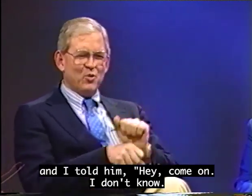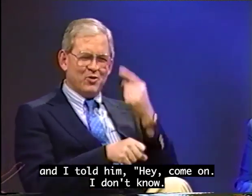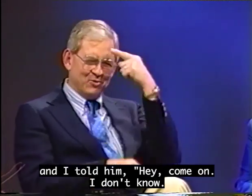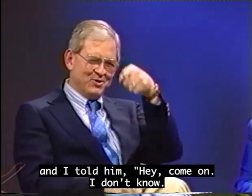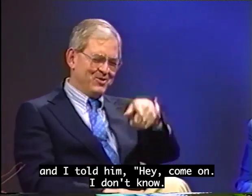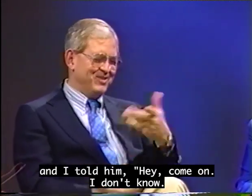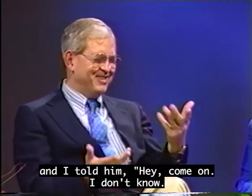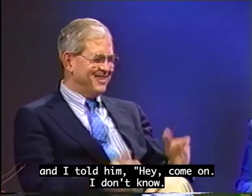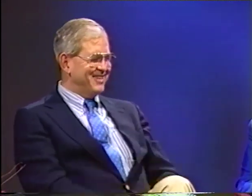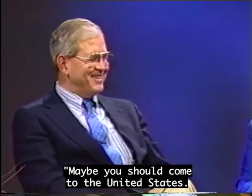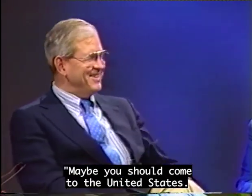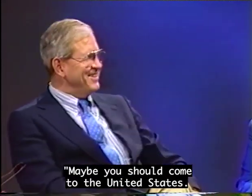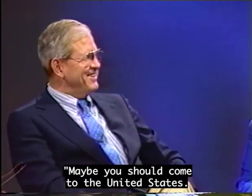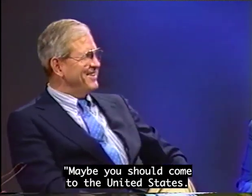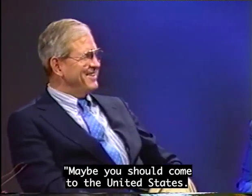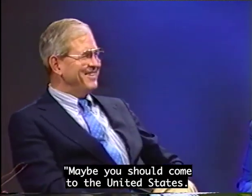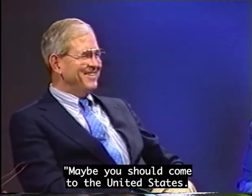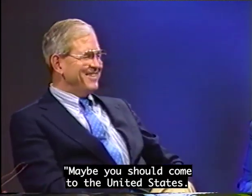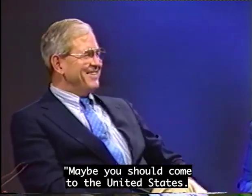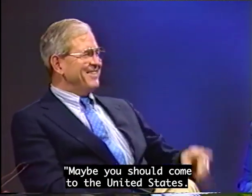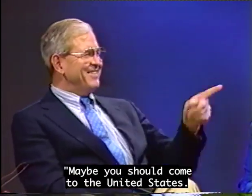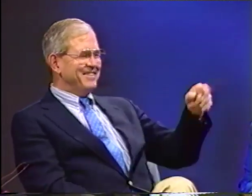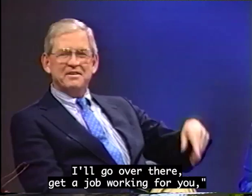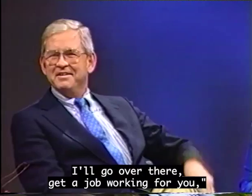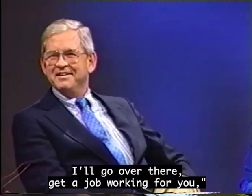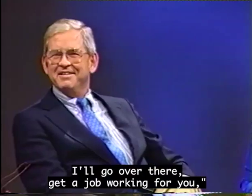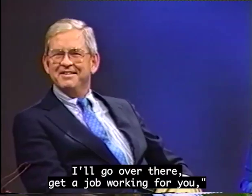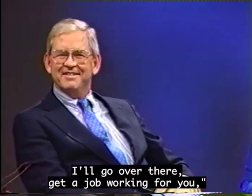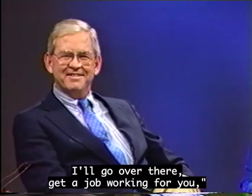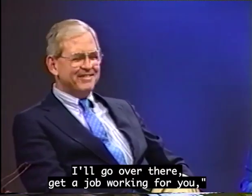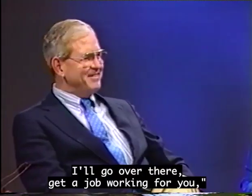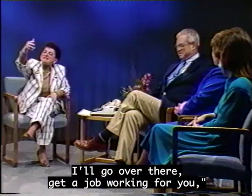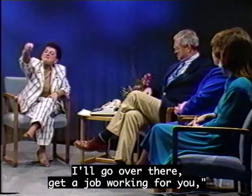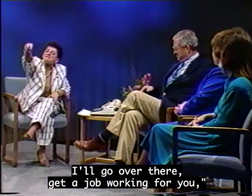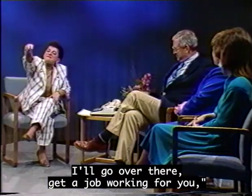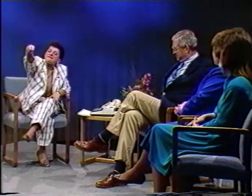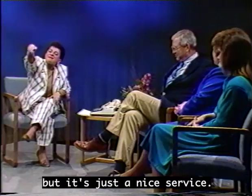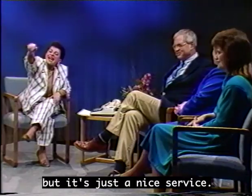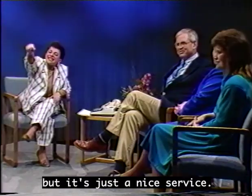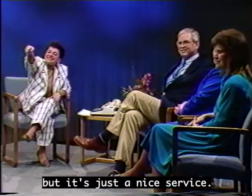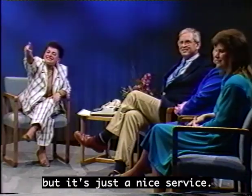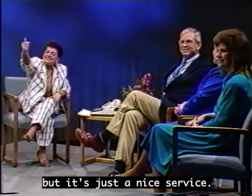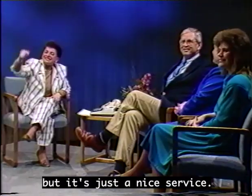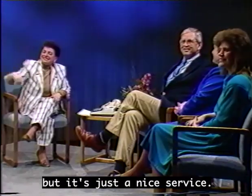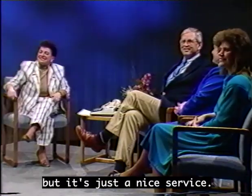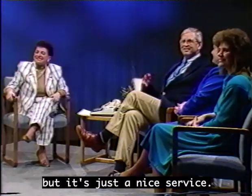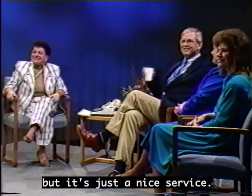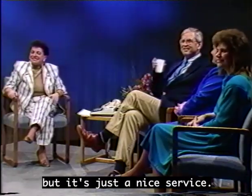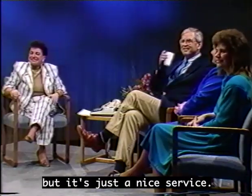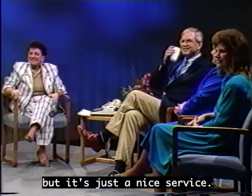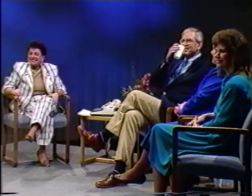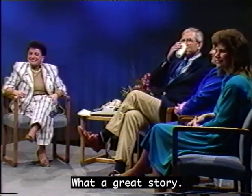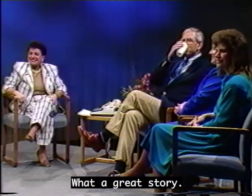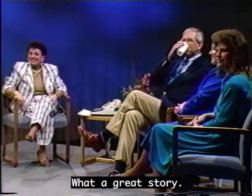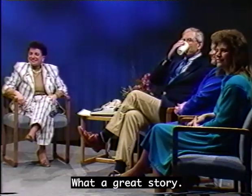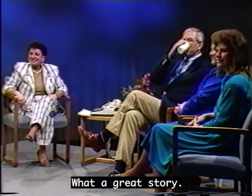come on. I don't know, maybe you should come to the United States. I'll go over there and get a job working for you. But it's just a nice service. What a great